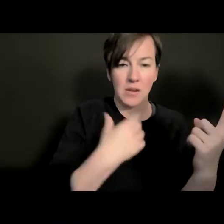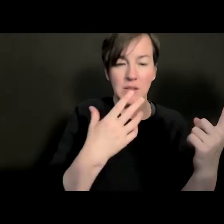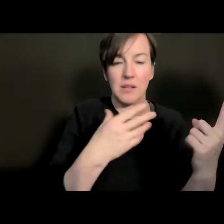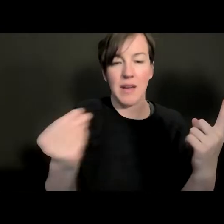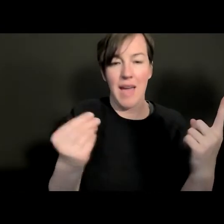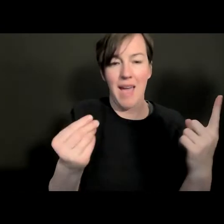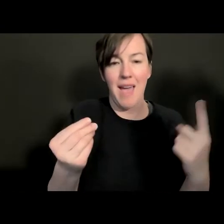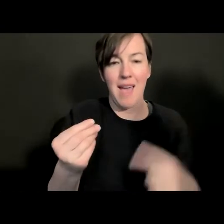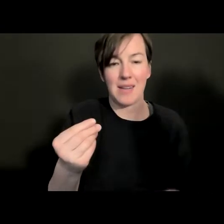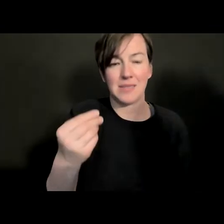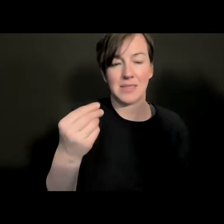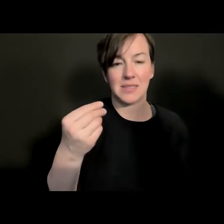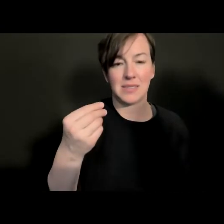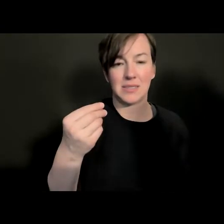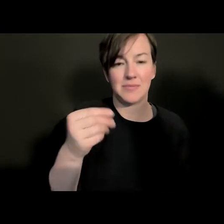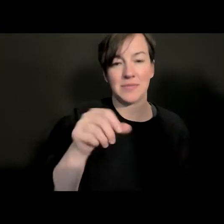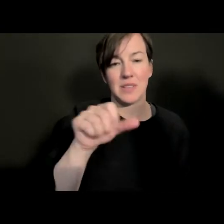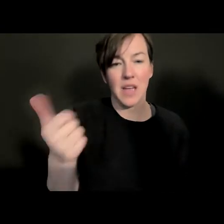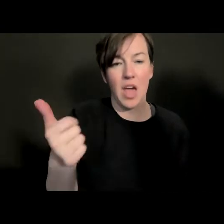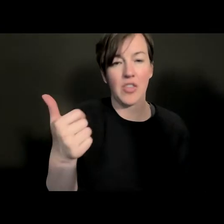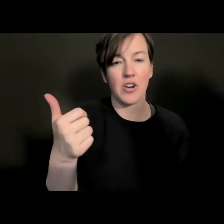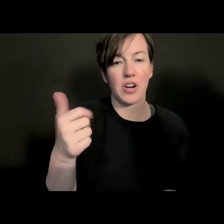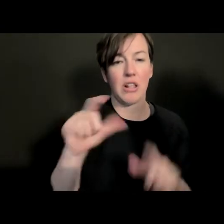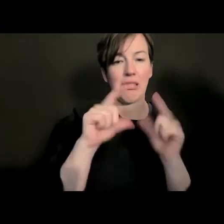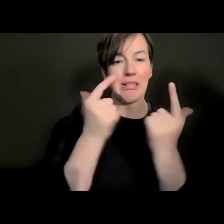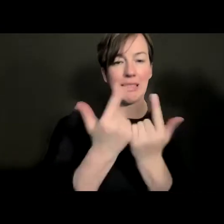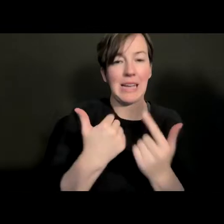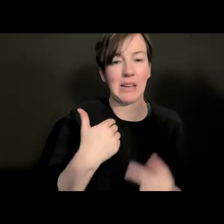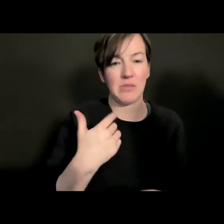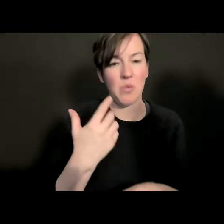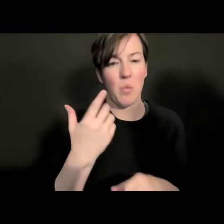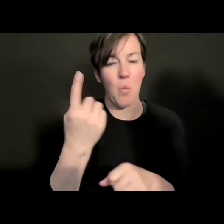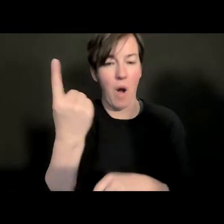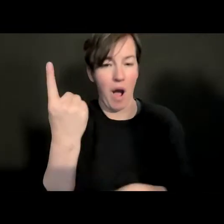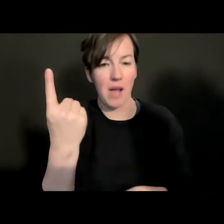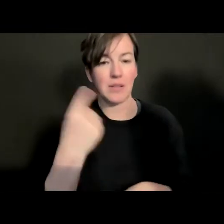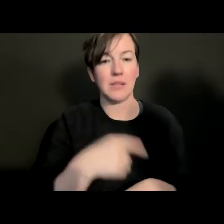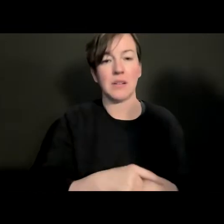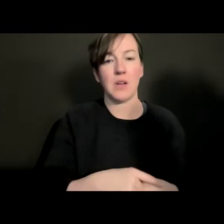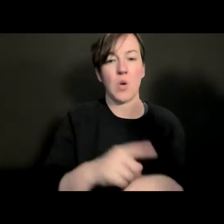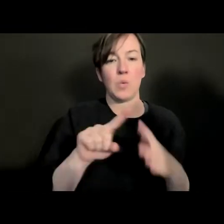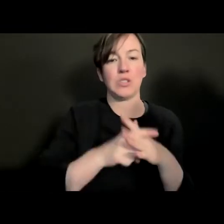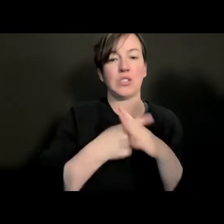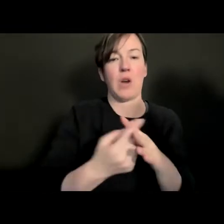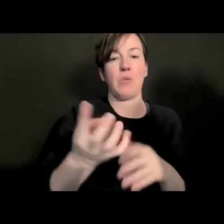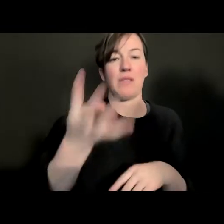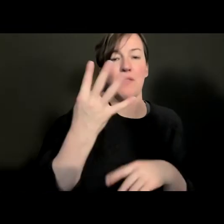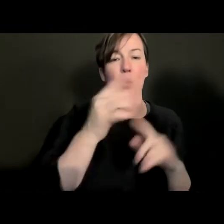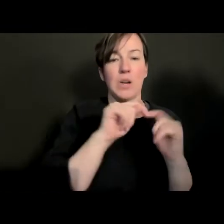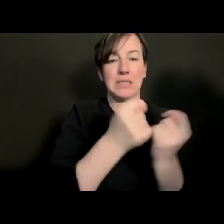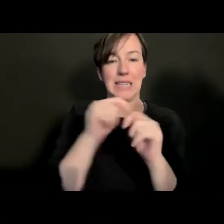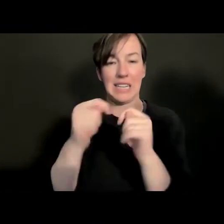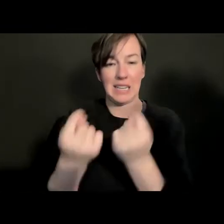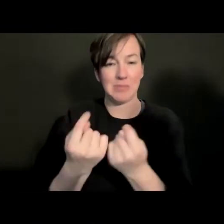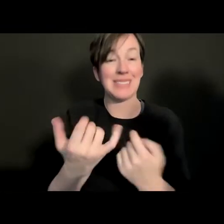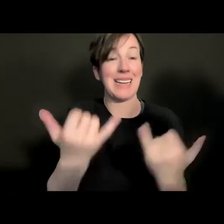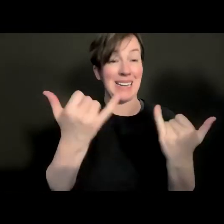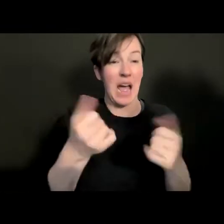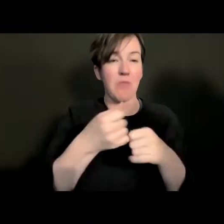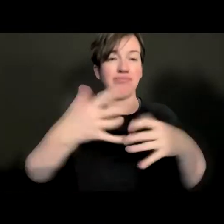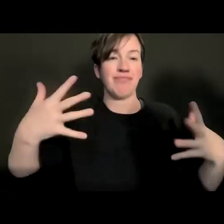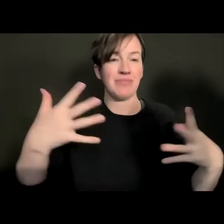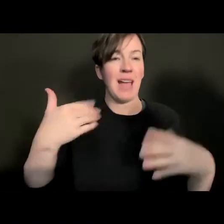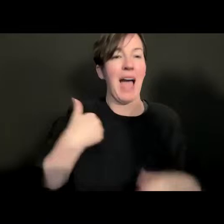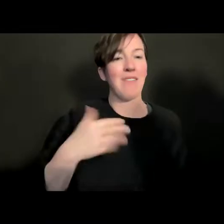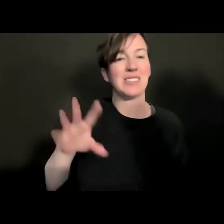1. And we started with 4 teams: Cappuccino, Hillsdale, San Mateo, and Bridge. And now we've expanded to 6 with South